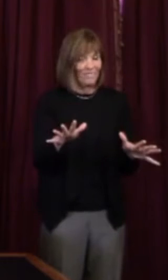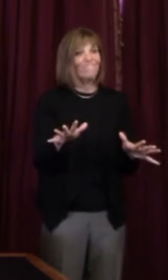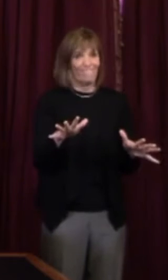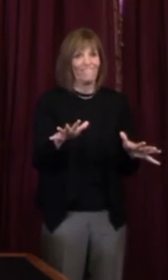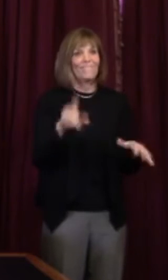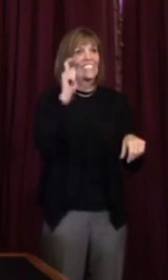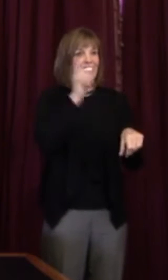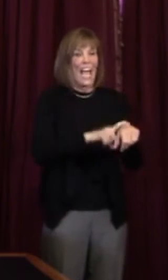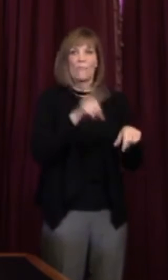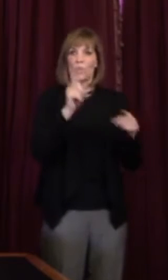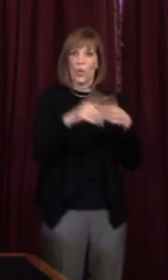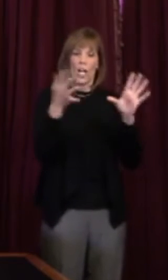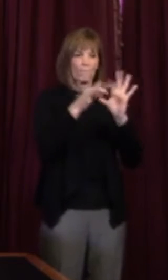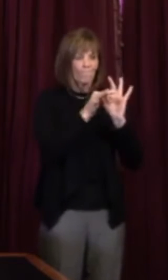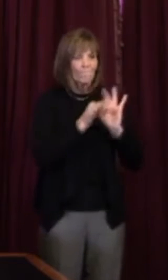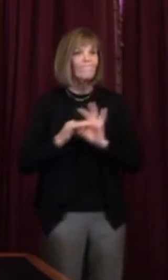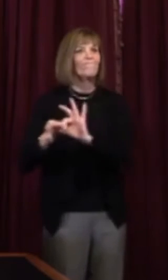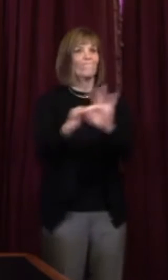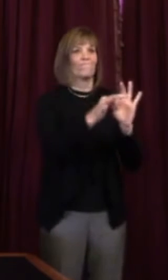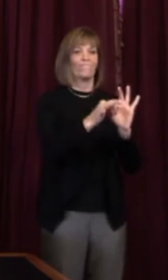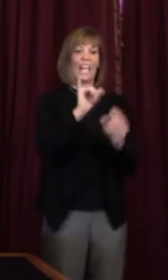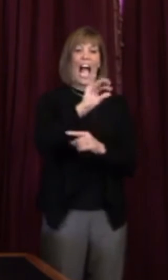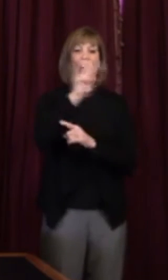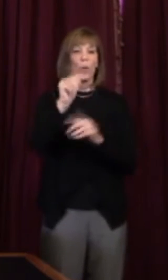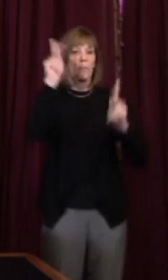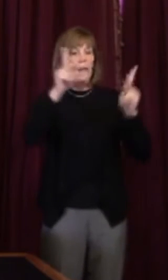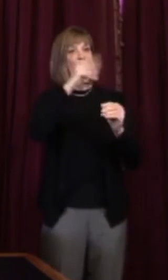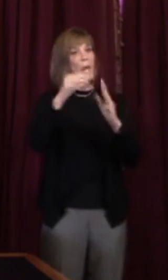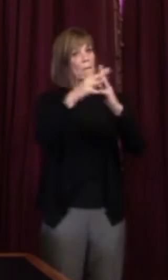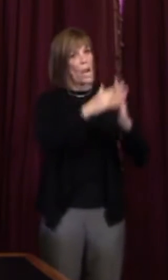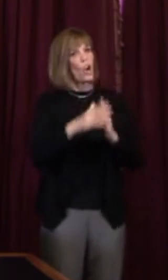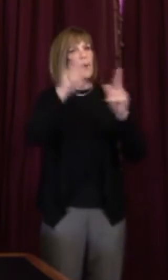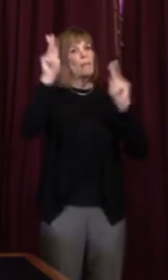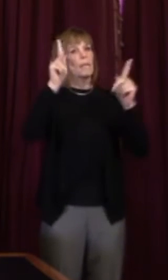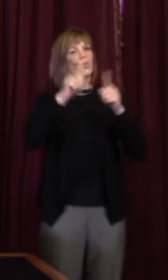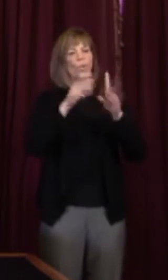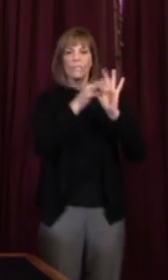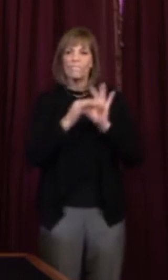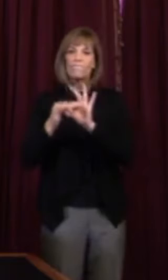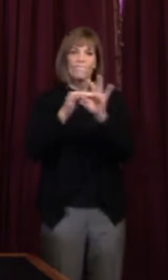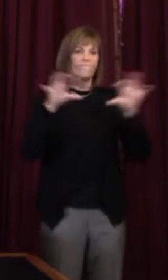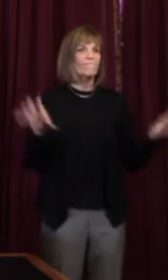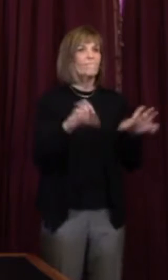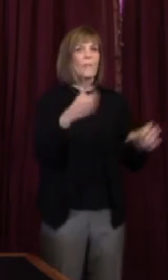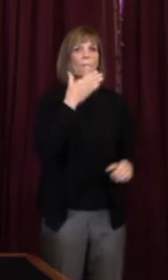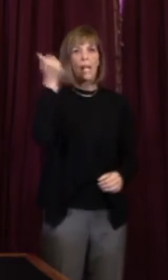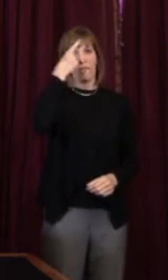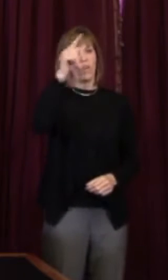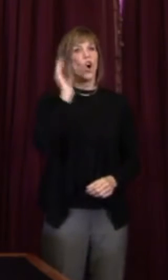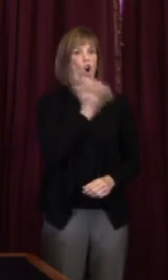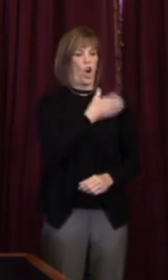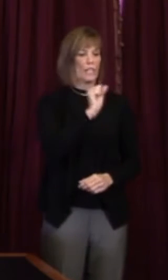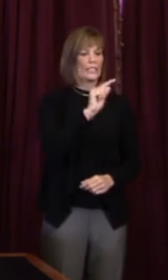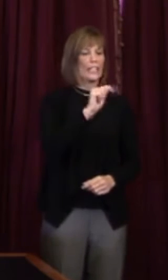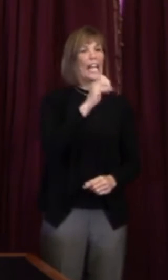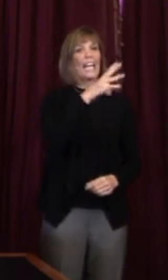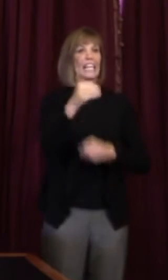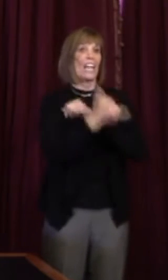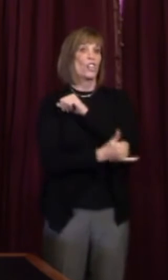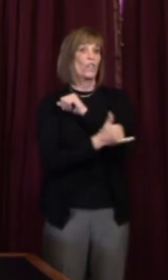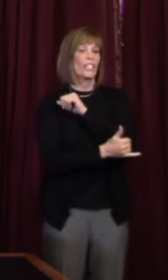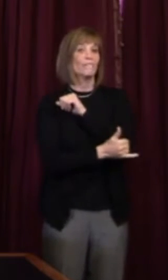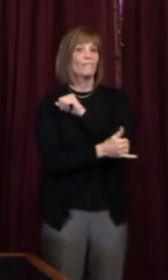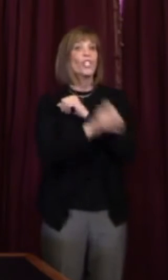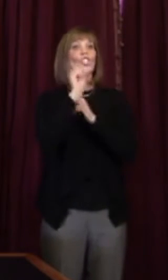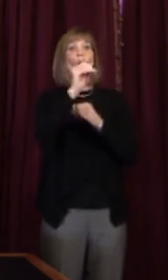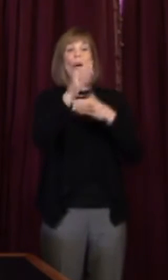to come together as Iowans and Americans and do the best for our state and our country. So although the outcome